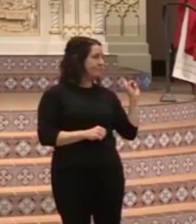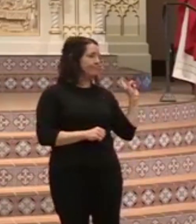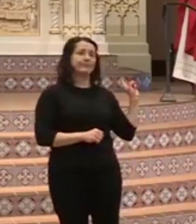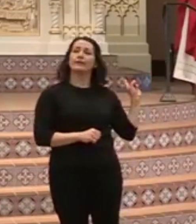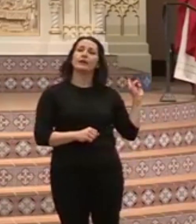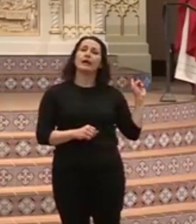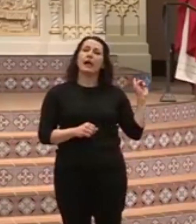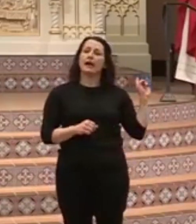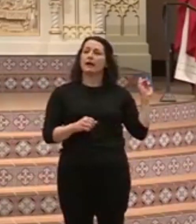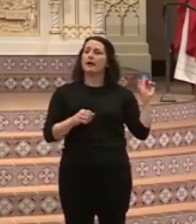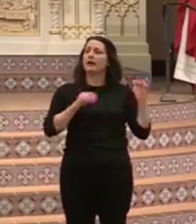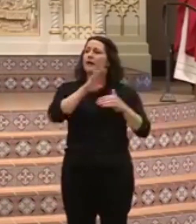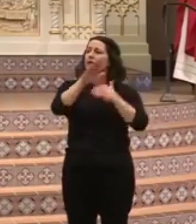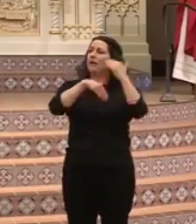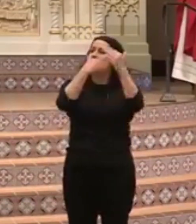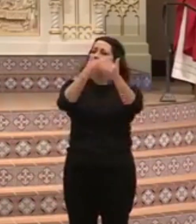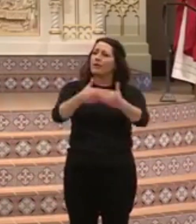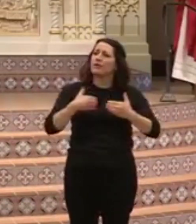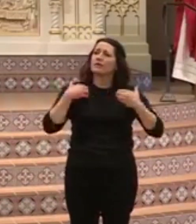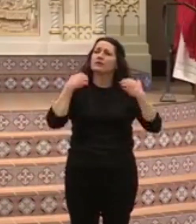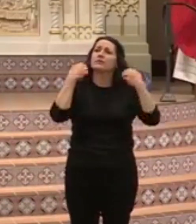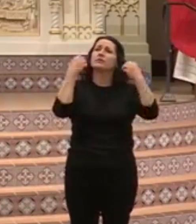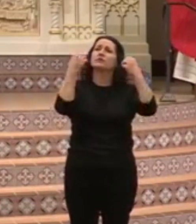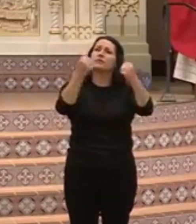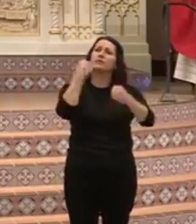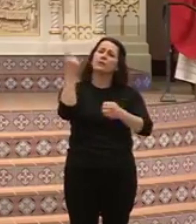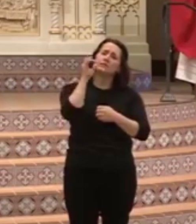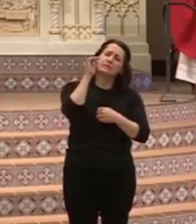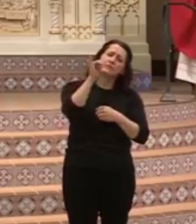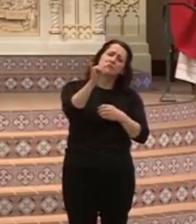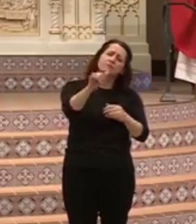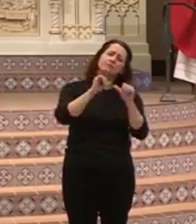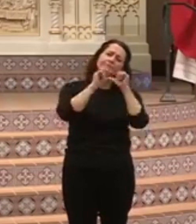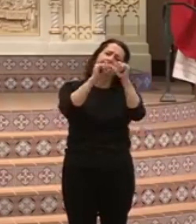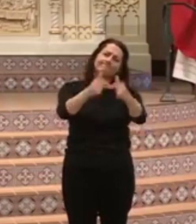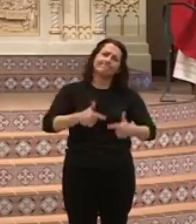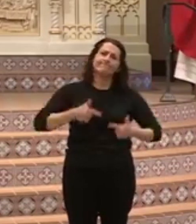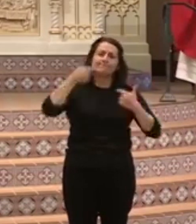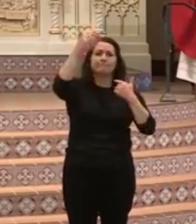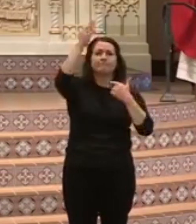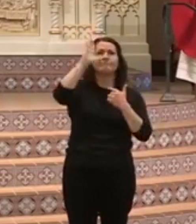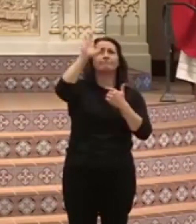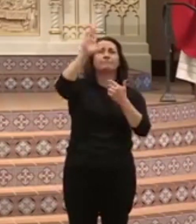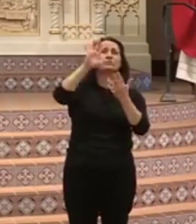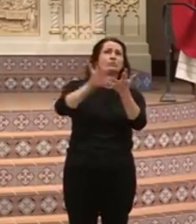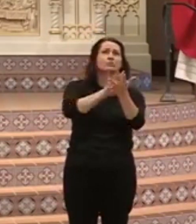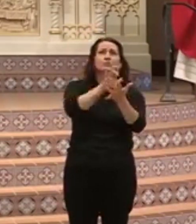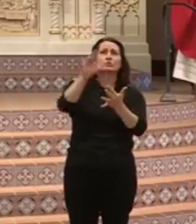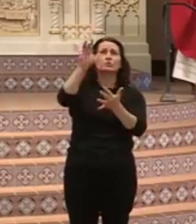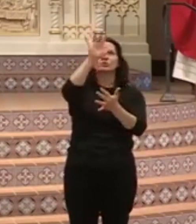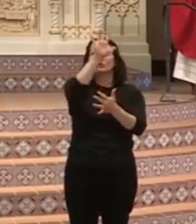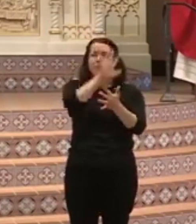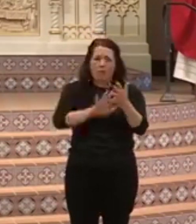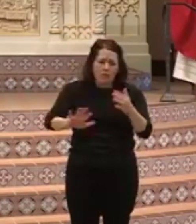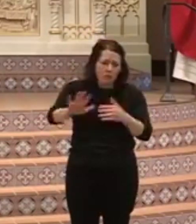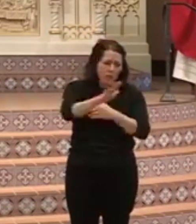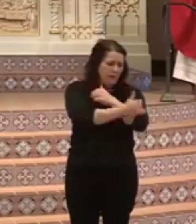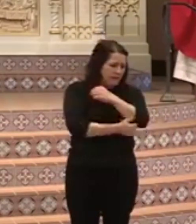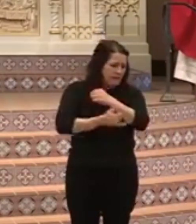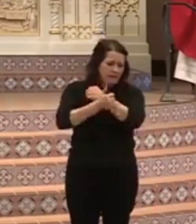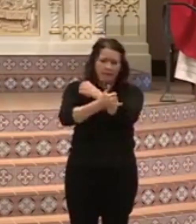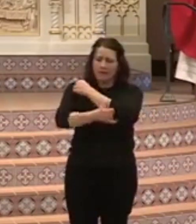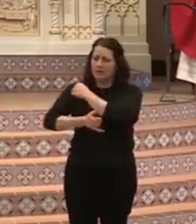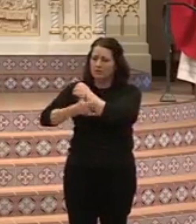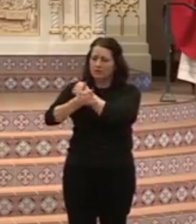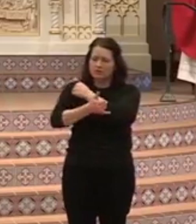Almighty, ever-living God, who in Christ revealed your glory to all the nations, watch